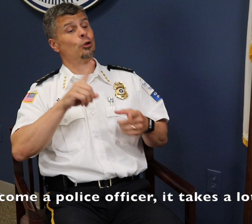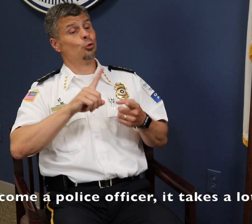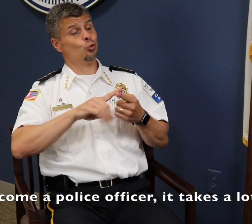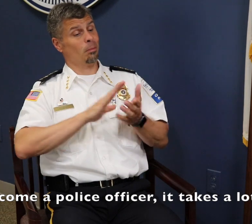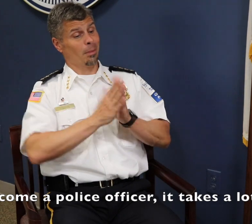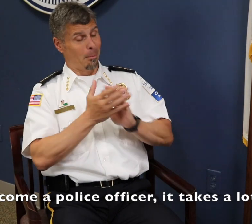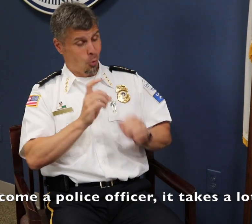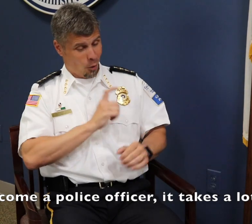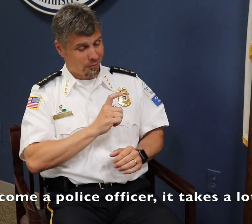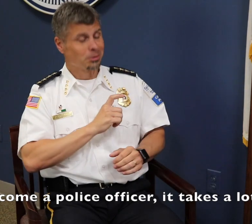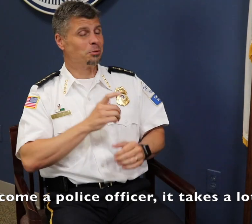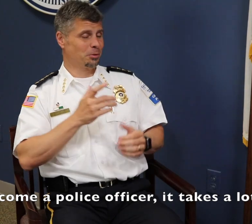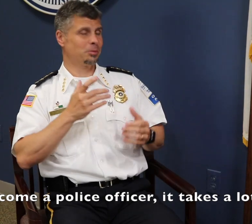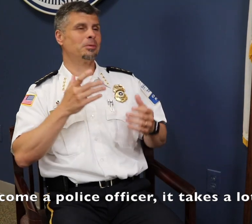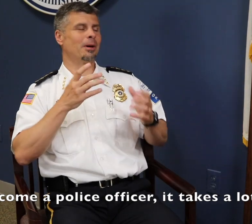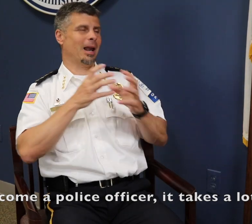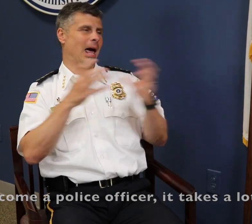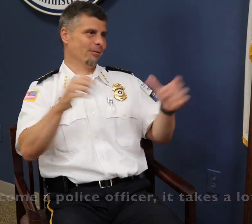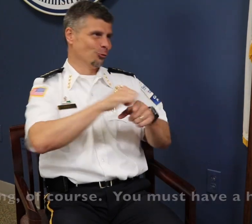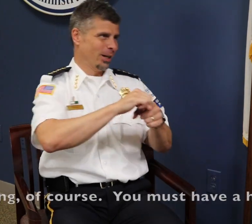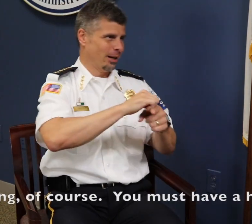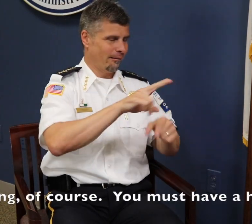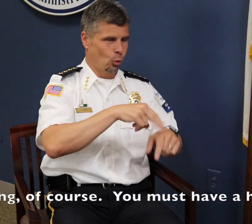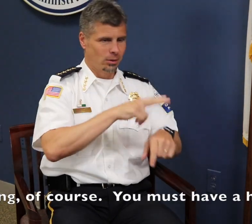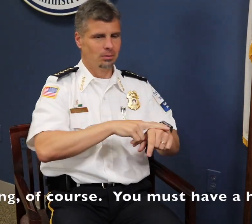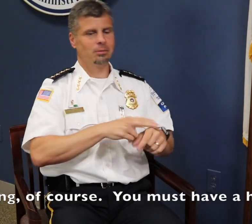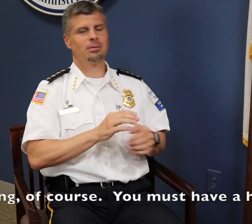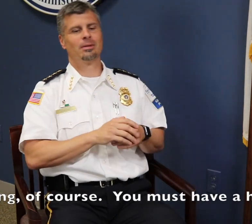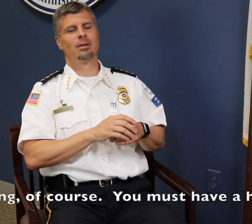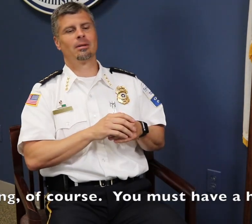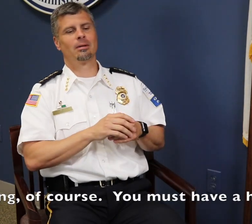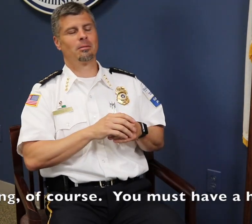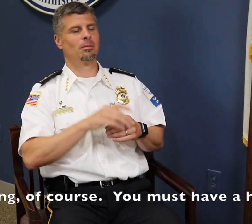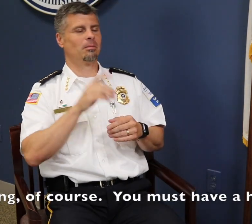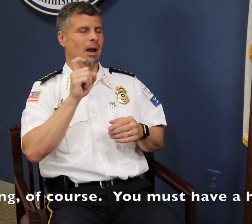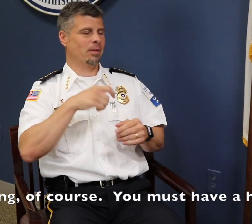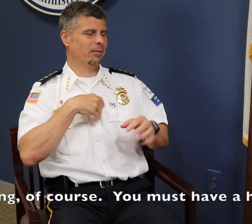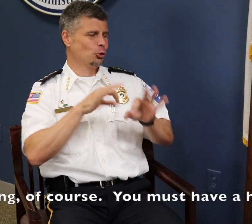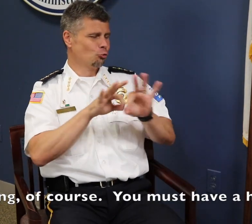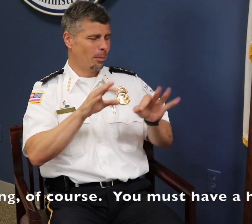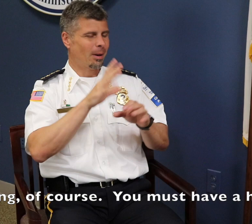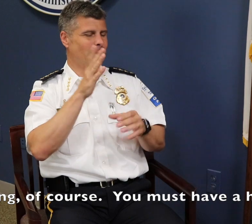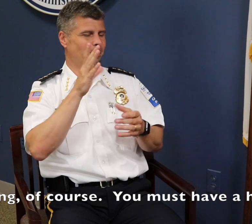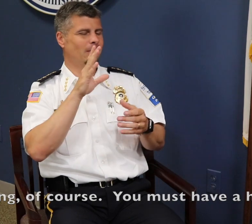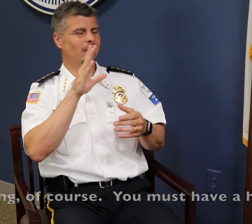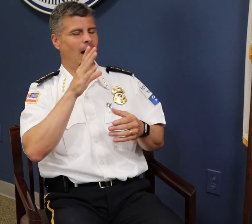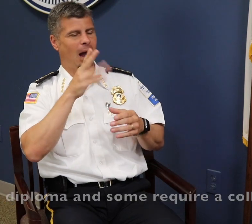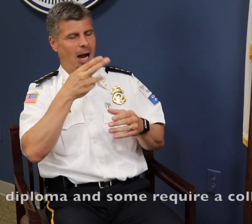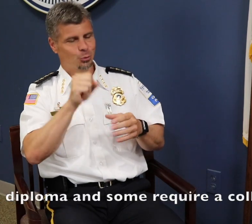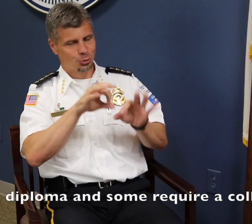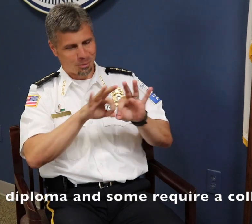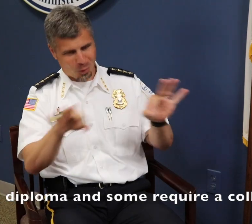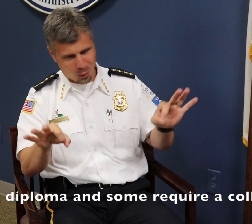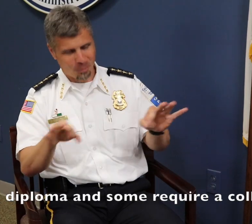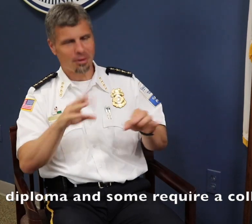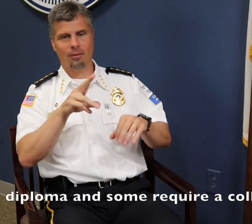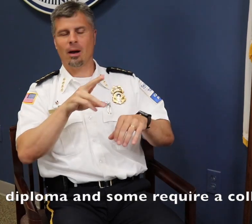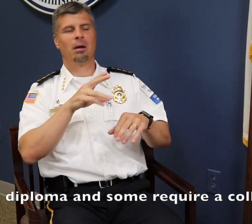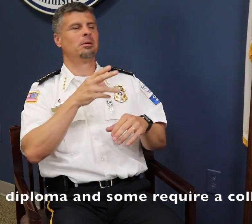To become a police officer, it takes a lot of training, of course. You must have a high school diploma, and